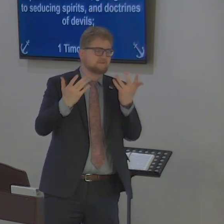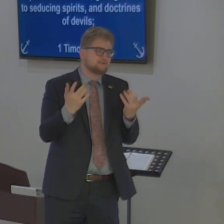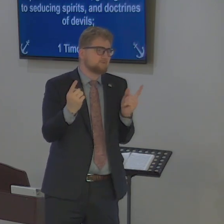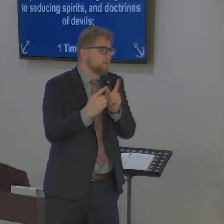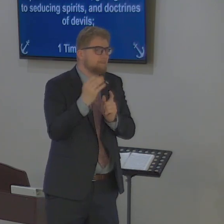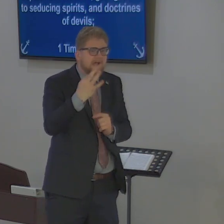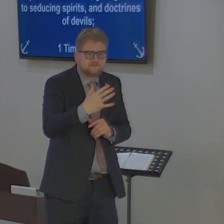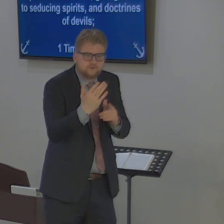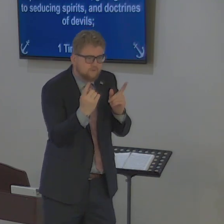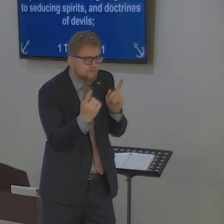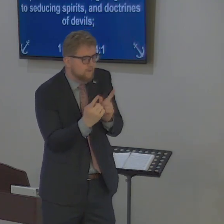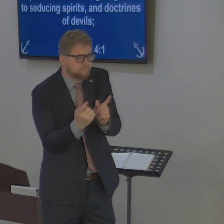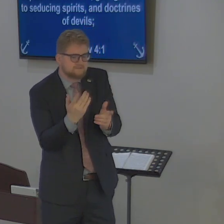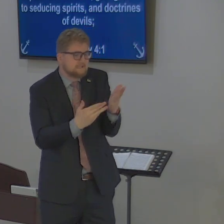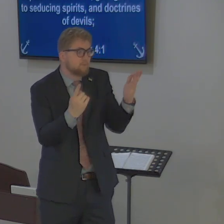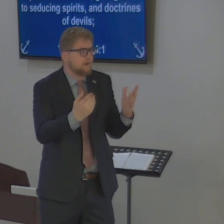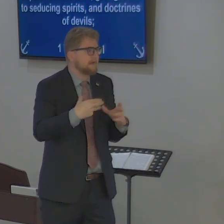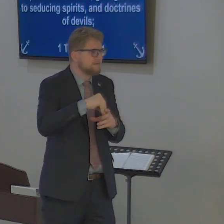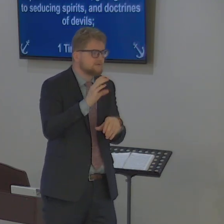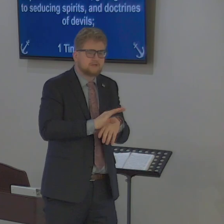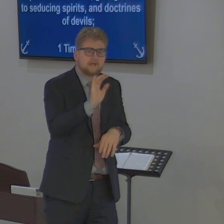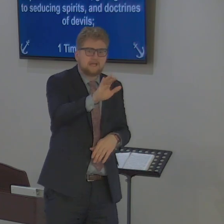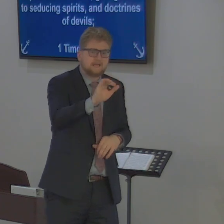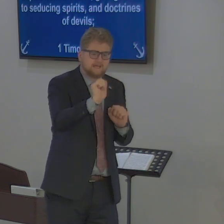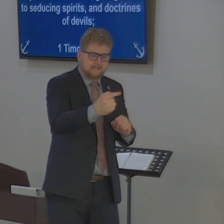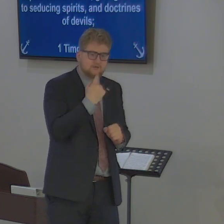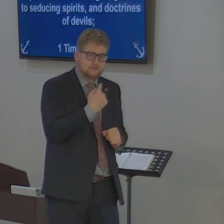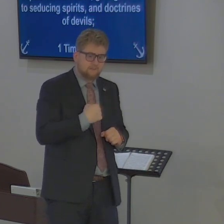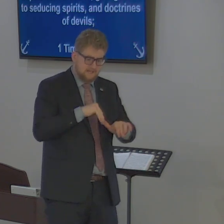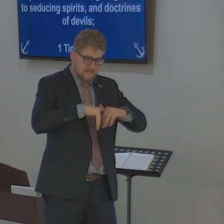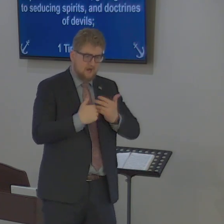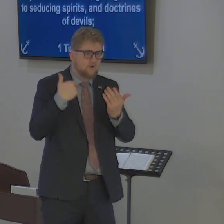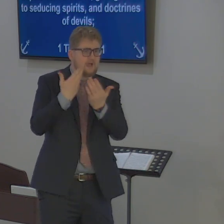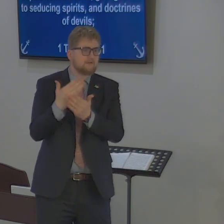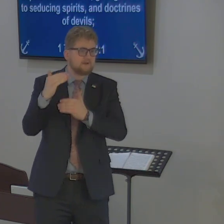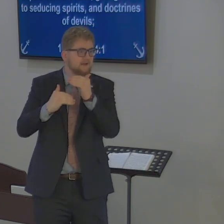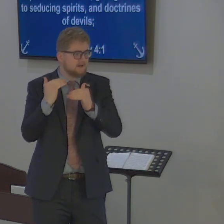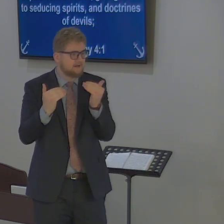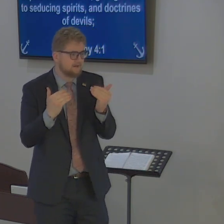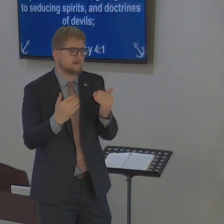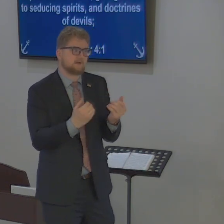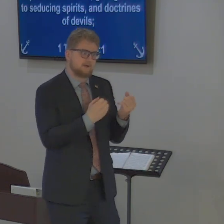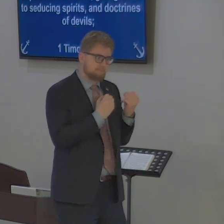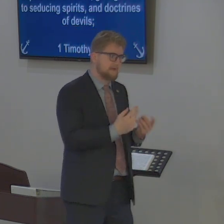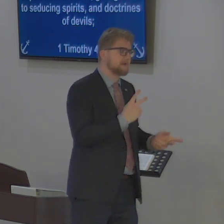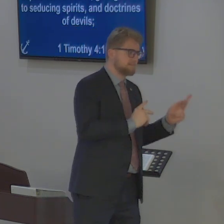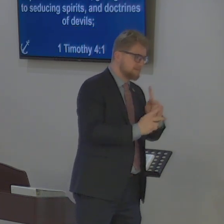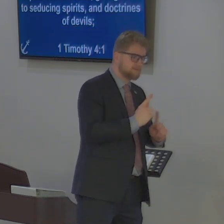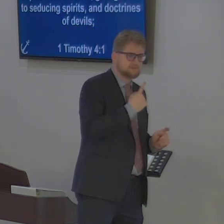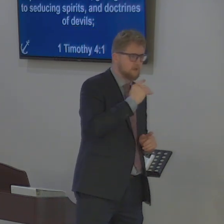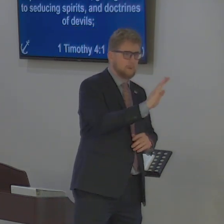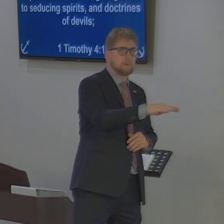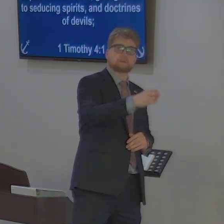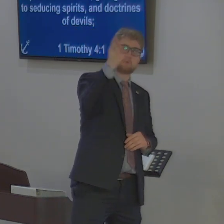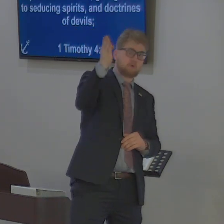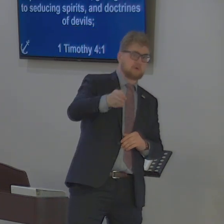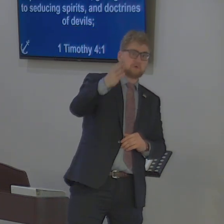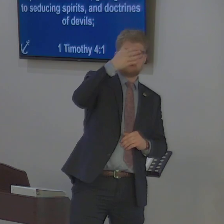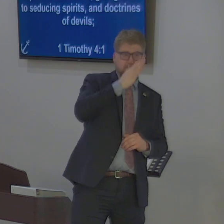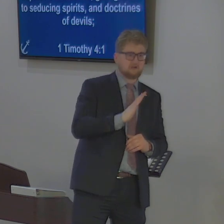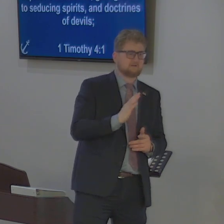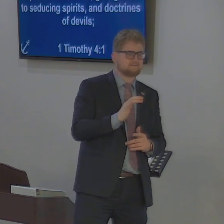and say, can you tell me how to get to heaven? Right? Many of them say, I can't tell you how to get to heaven. That's God's business. That's God's judgment. Well, that's not a